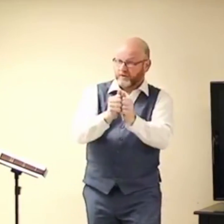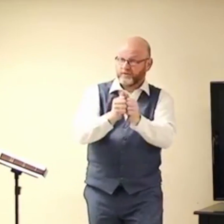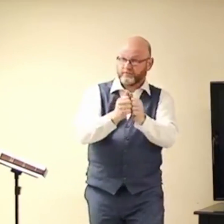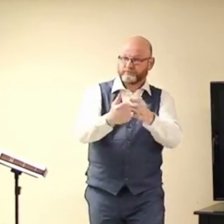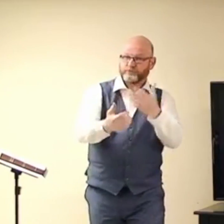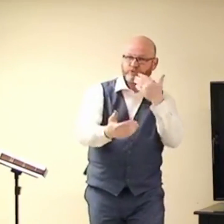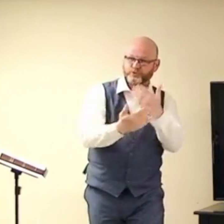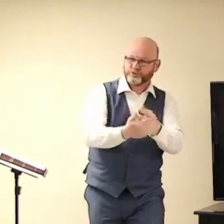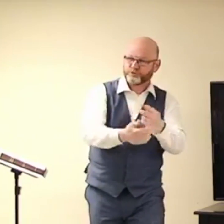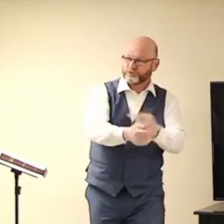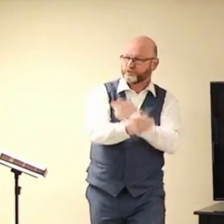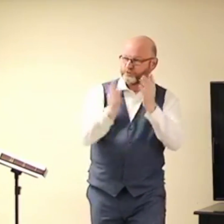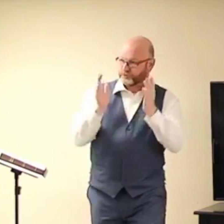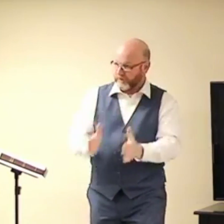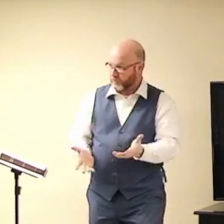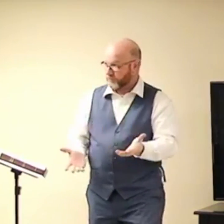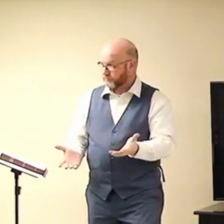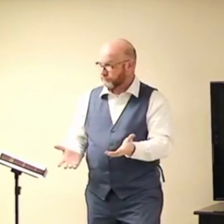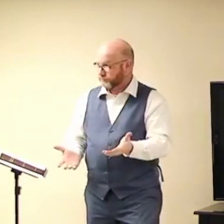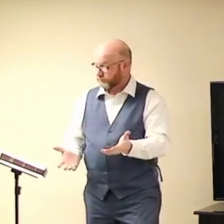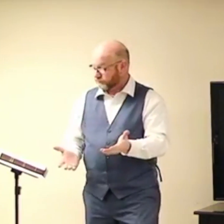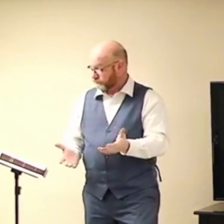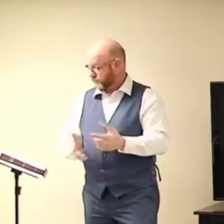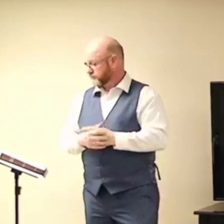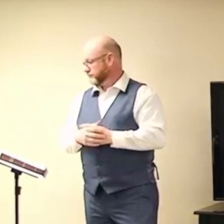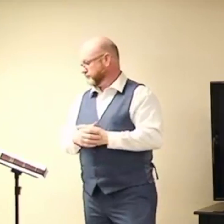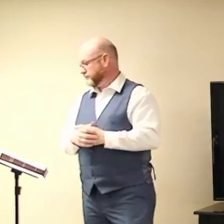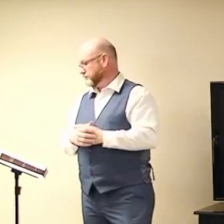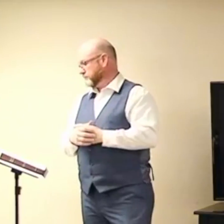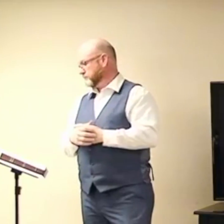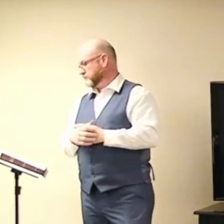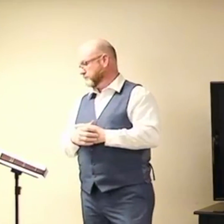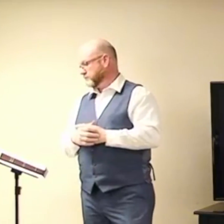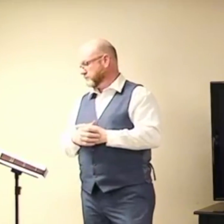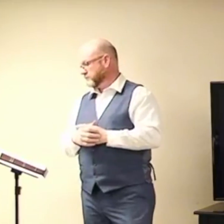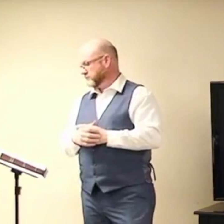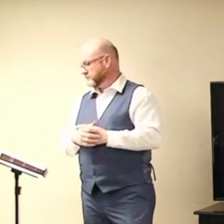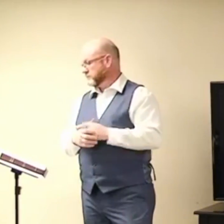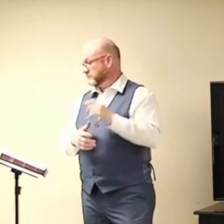If you believe, you belong to the Good Shepherd.